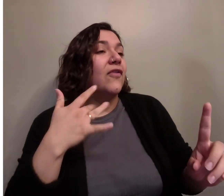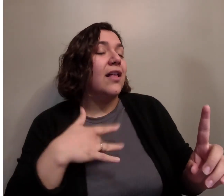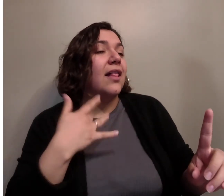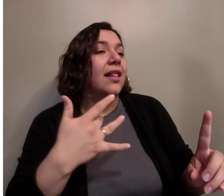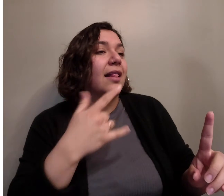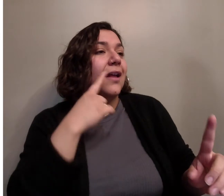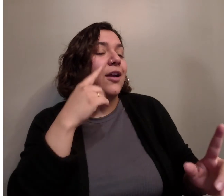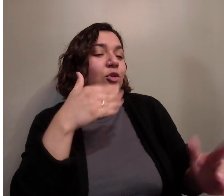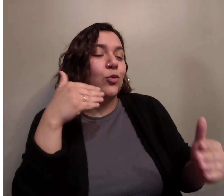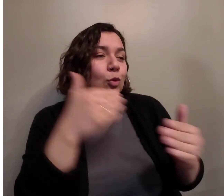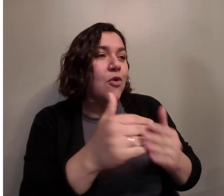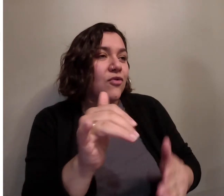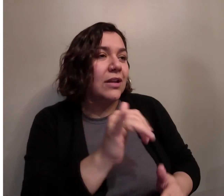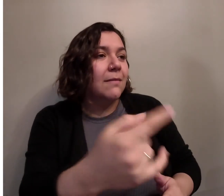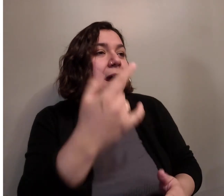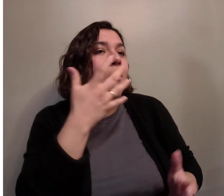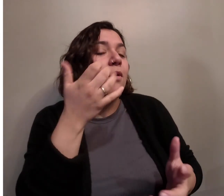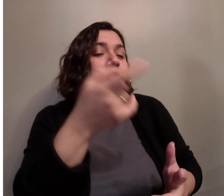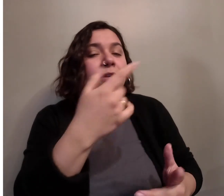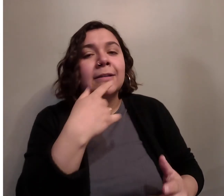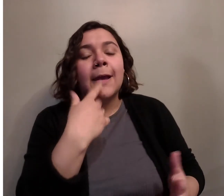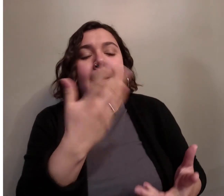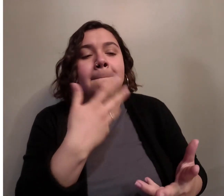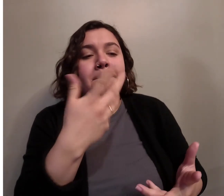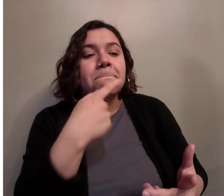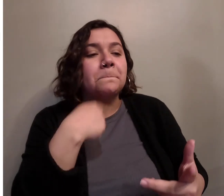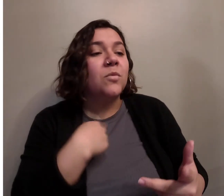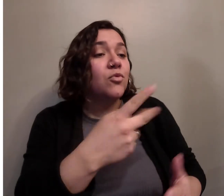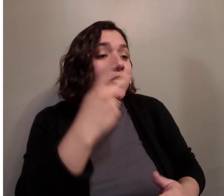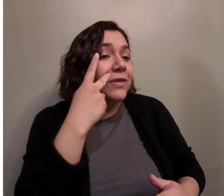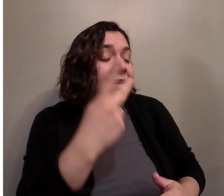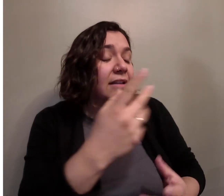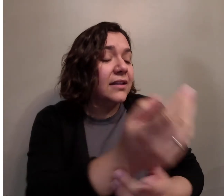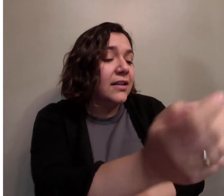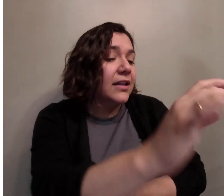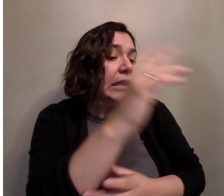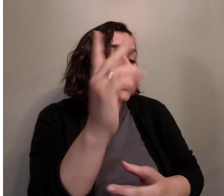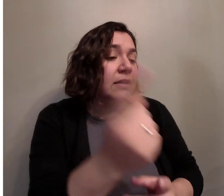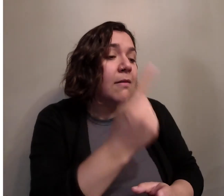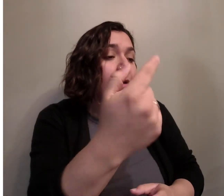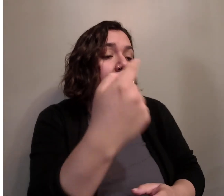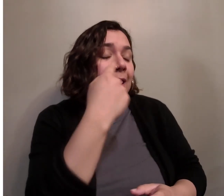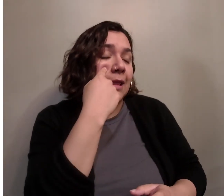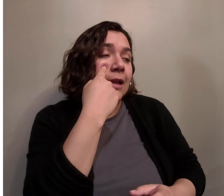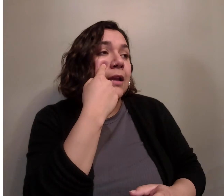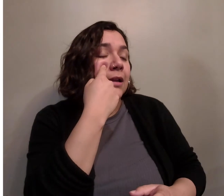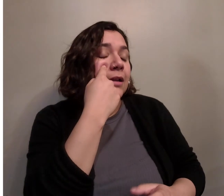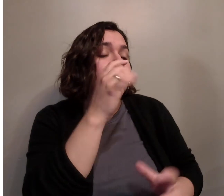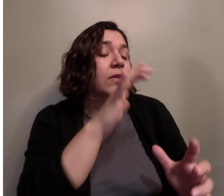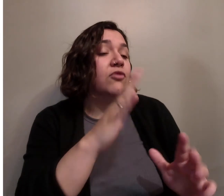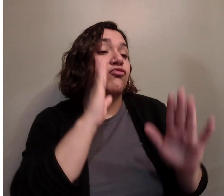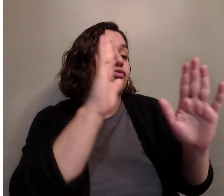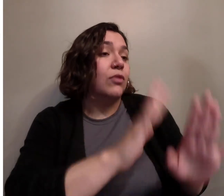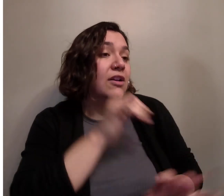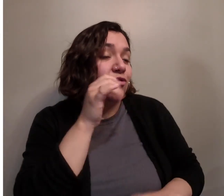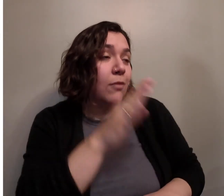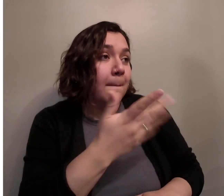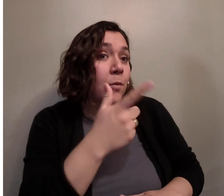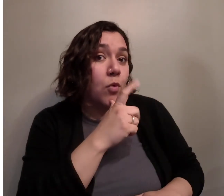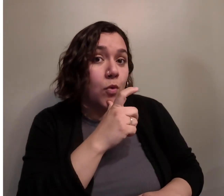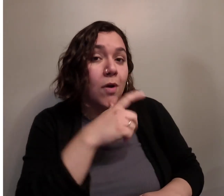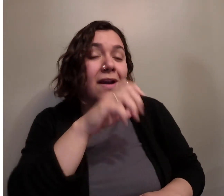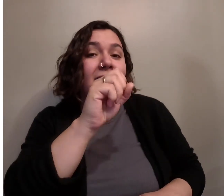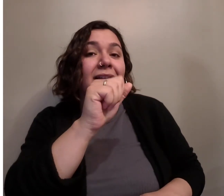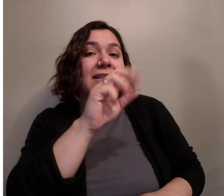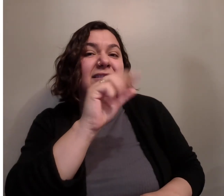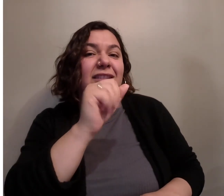and I think you feel similarly, and I'd love you to tell me what you see in it. Someone I think is doing a